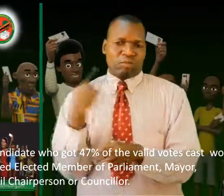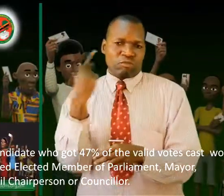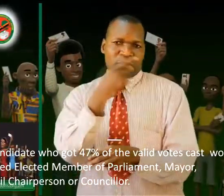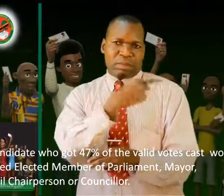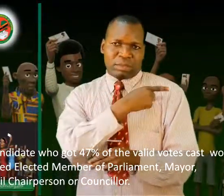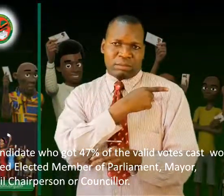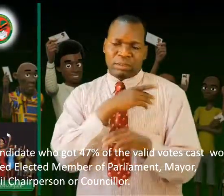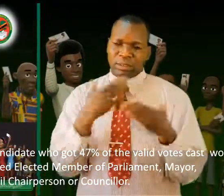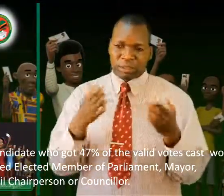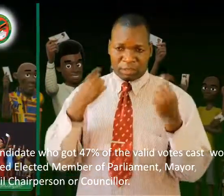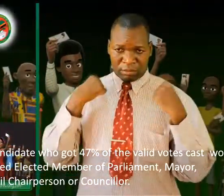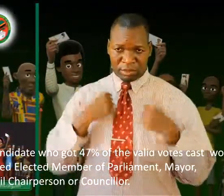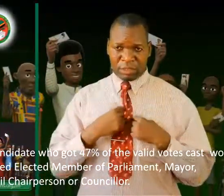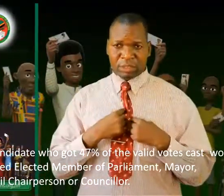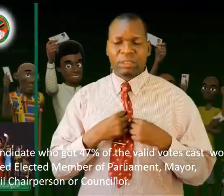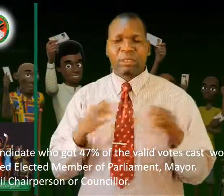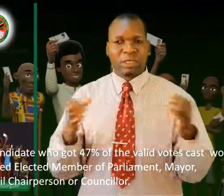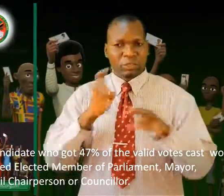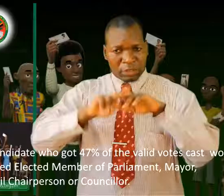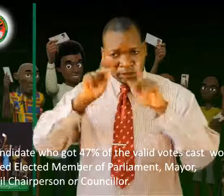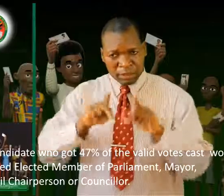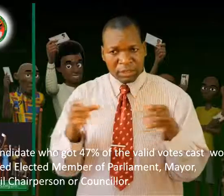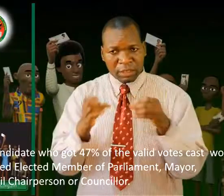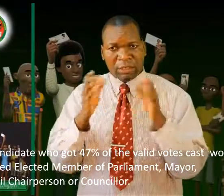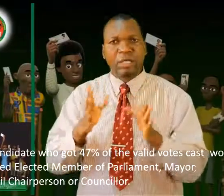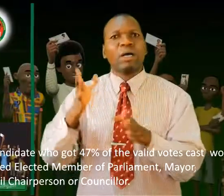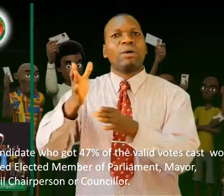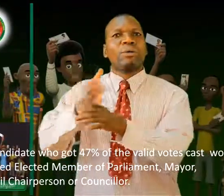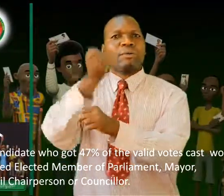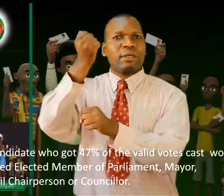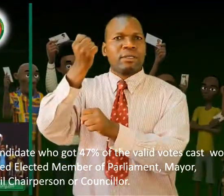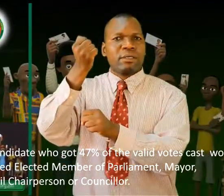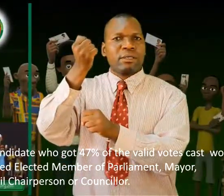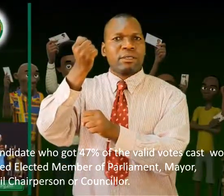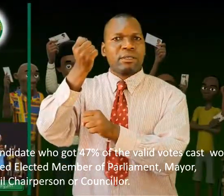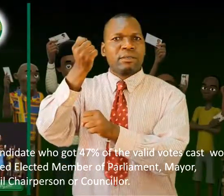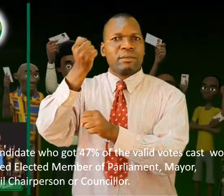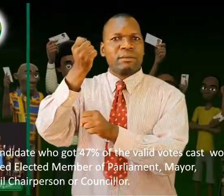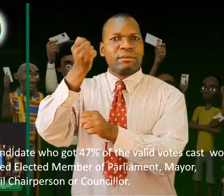elected member of parliament, mayor, council chairperson, or councillor.